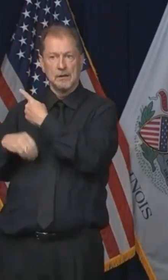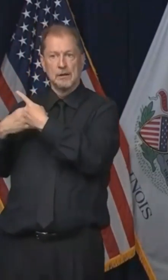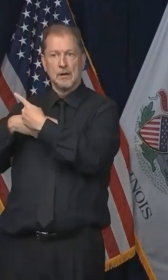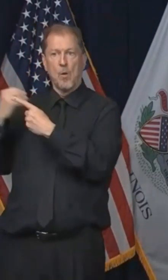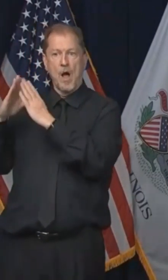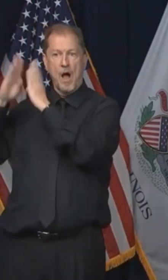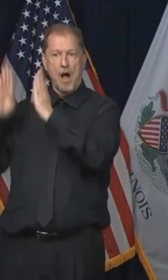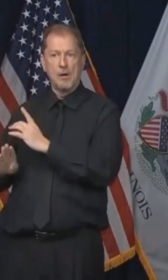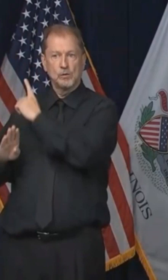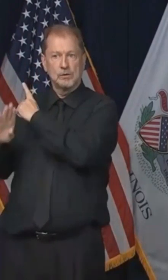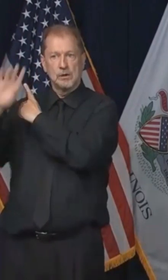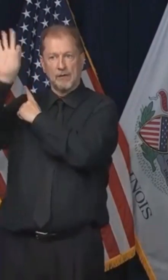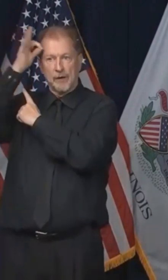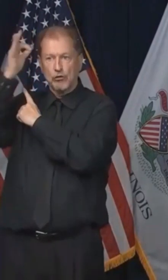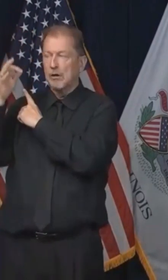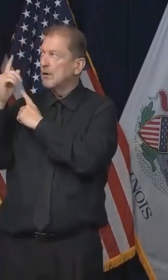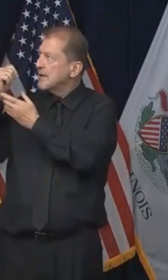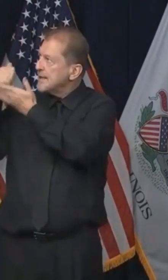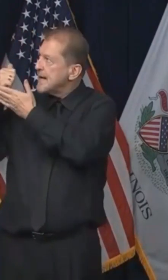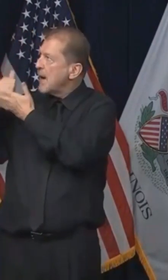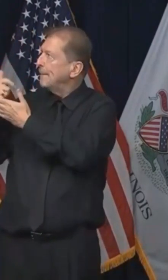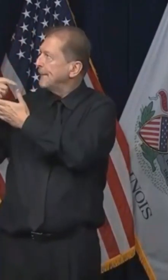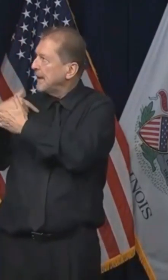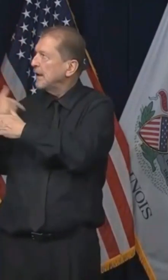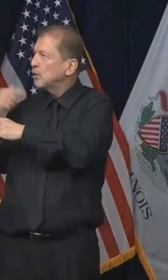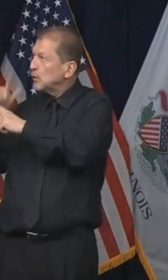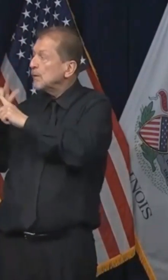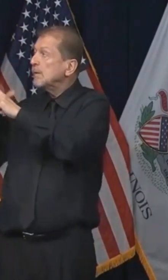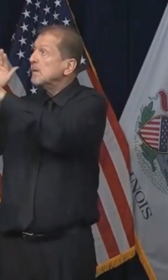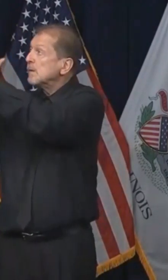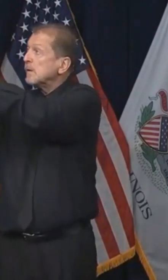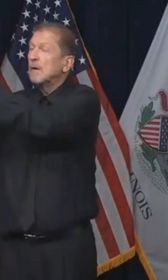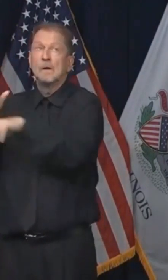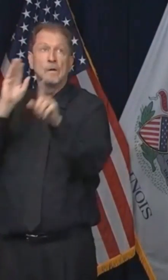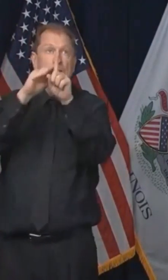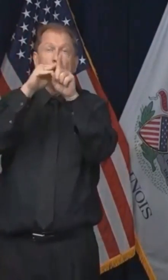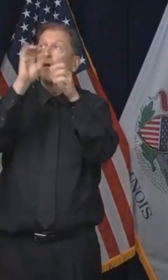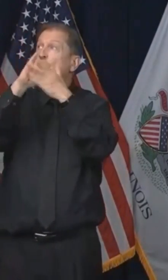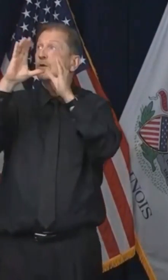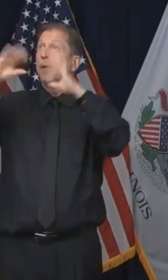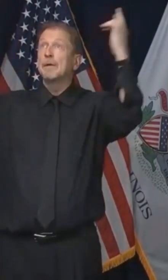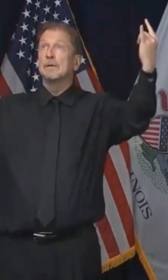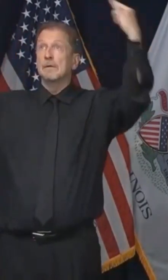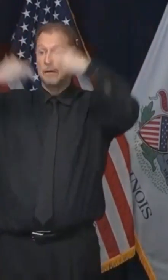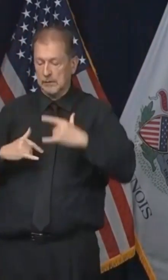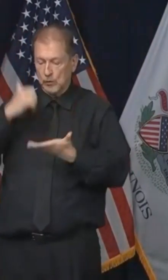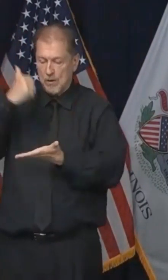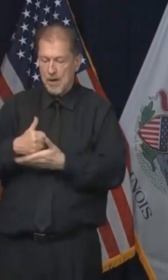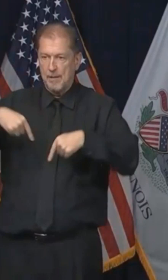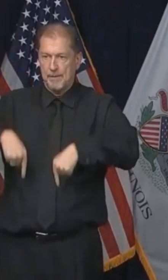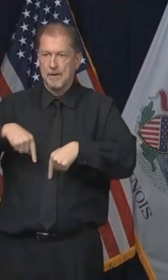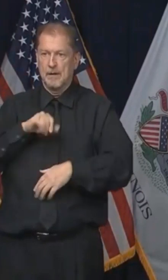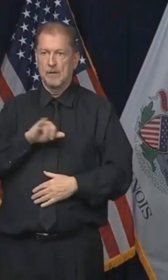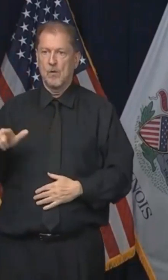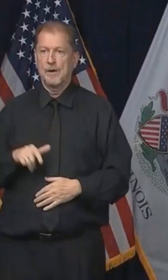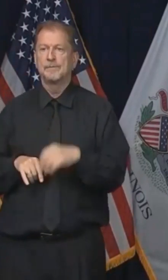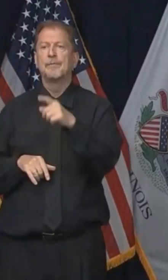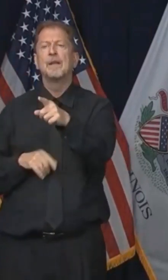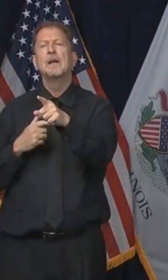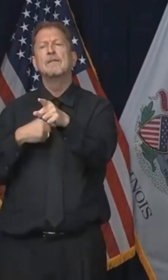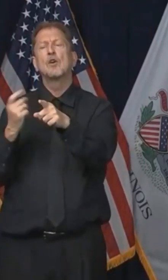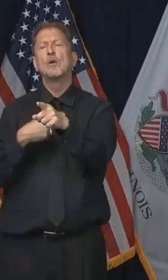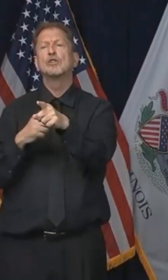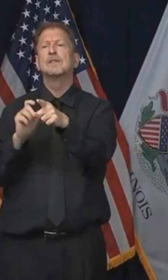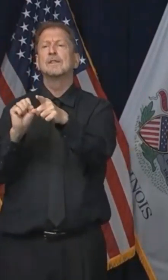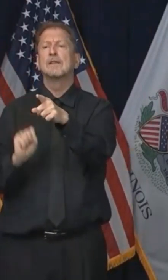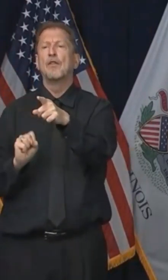to get them at least to help me to get those companies to do what we need for the people of Illinois. I have a downstate question. What